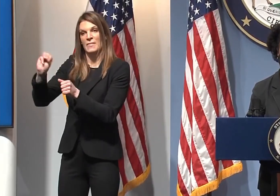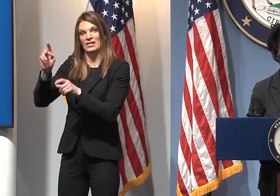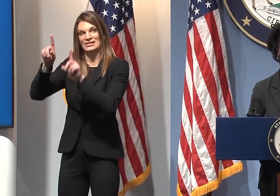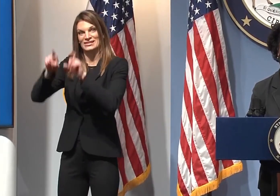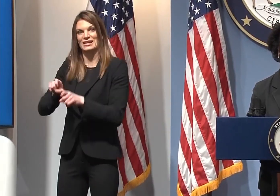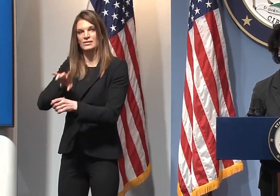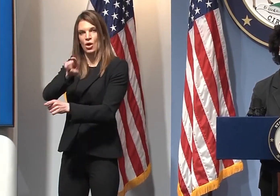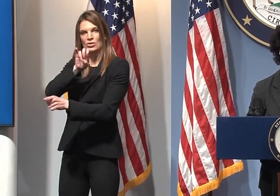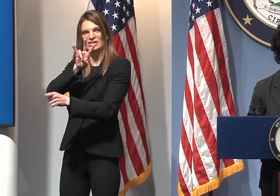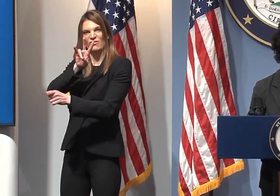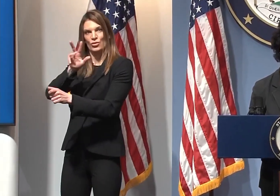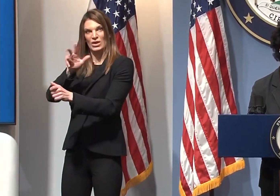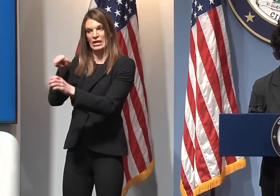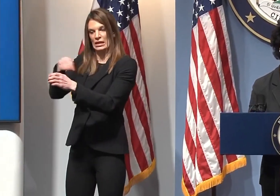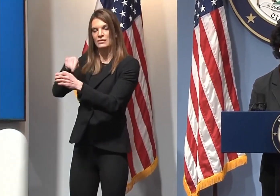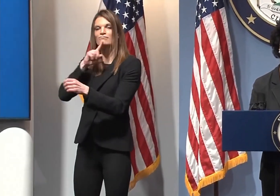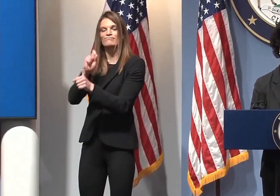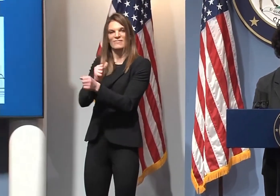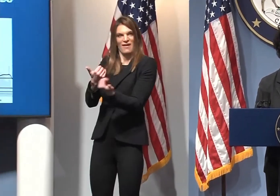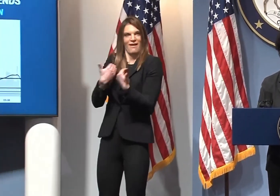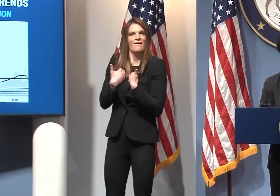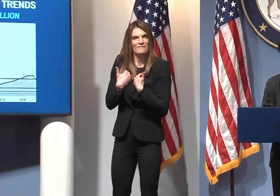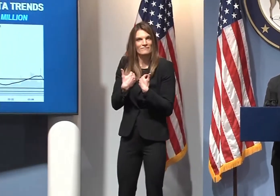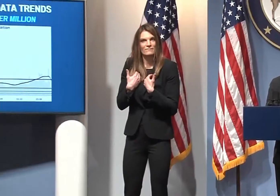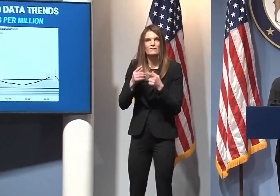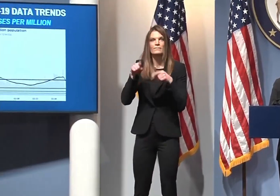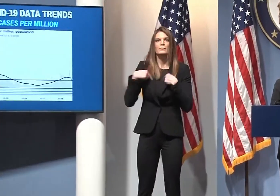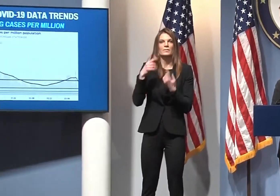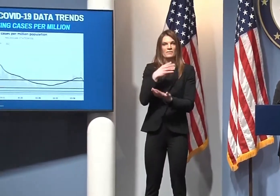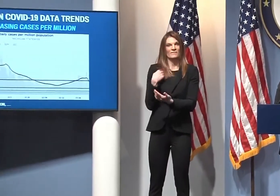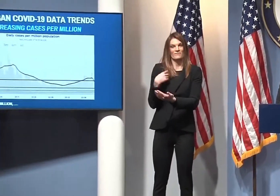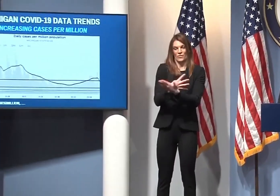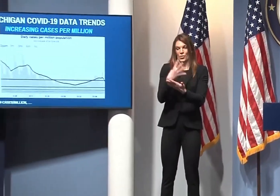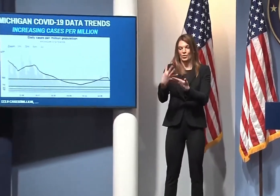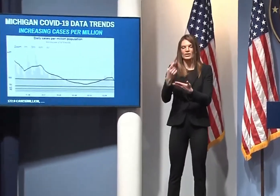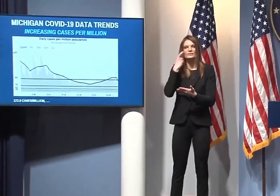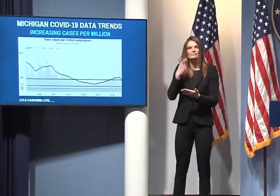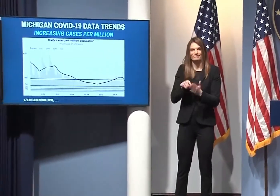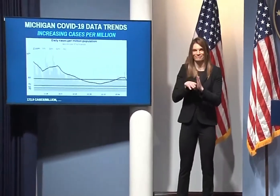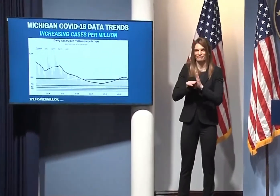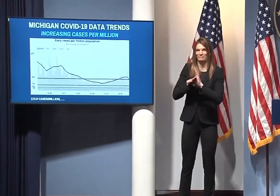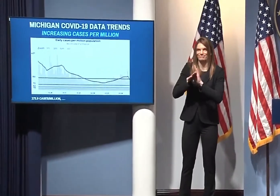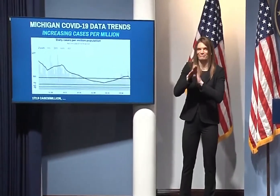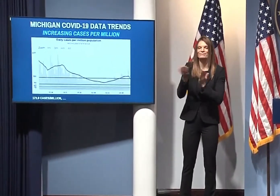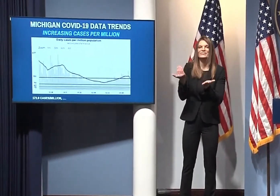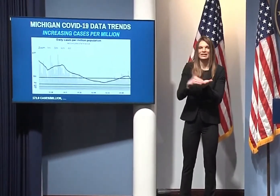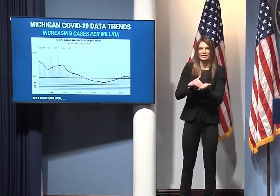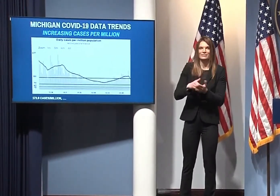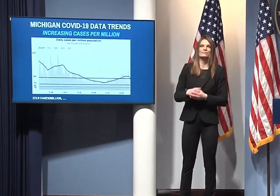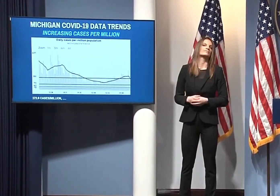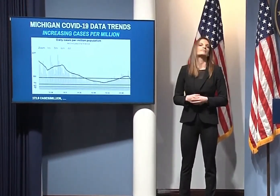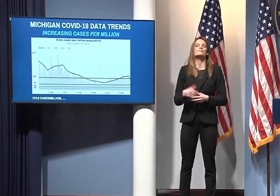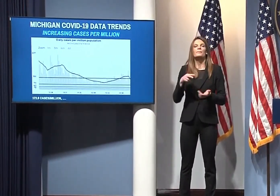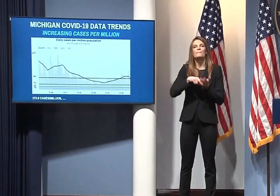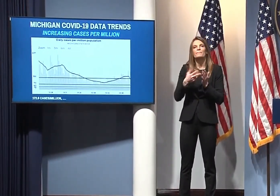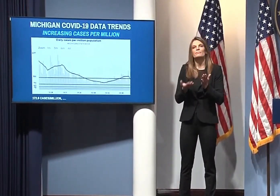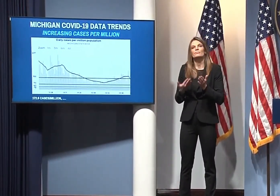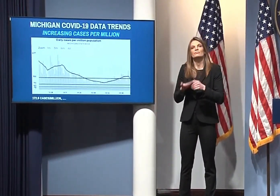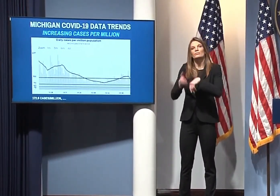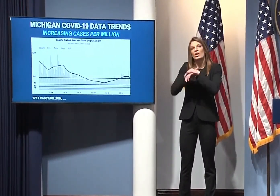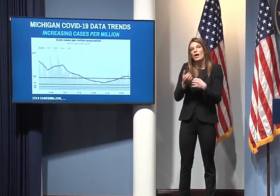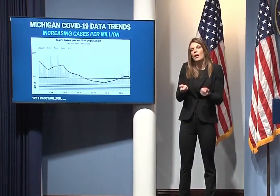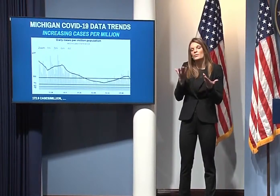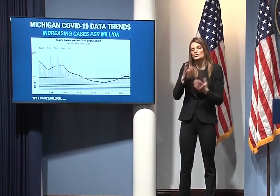million and have been increasing for the past 4 weeks. Case rates have increased 77%